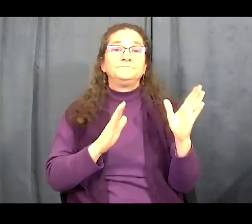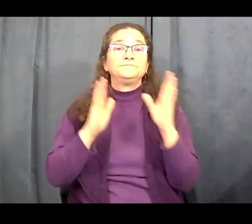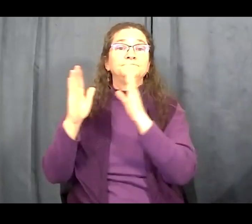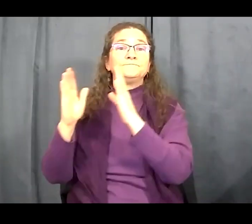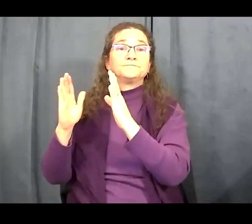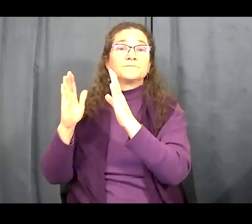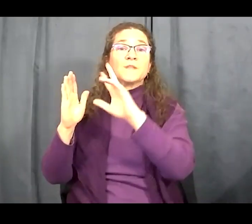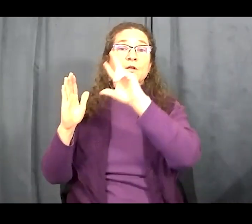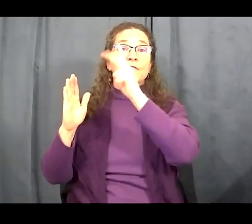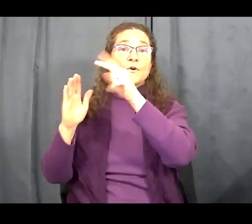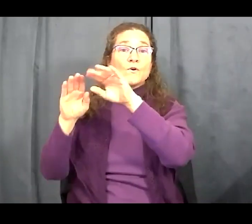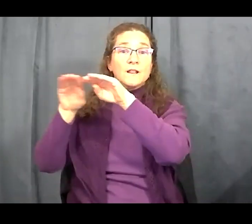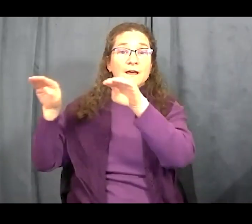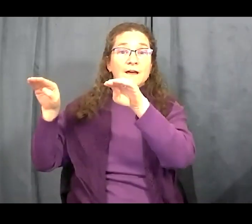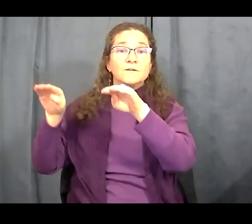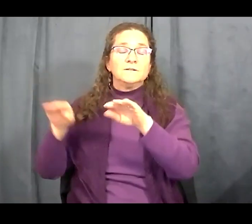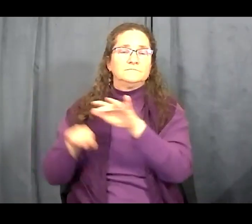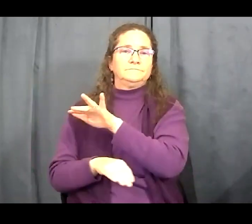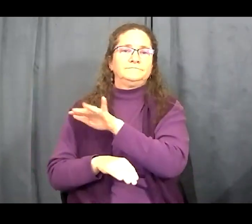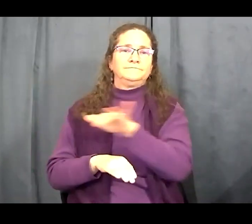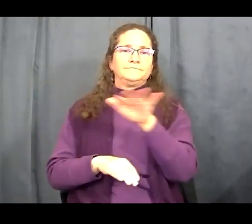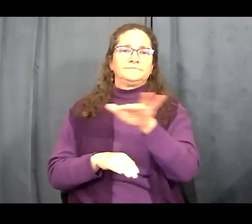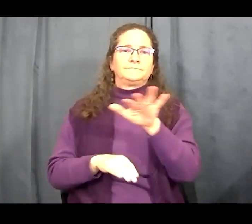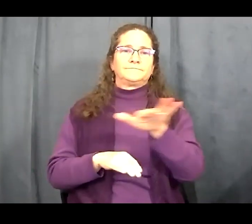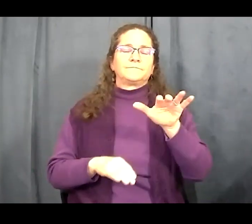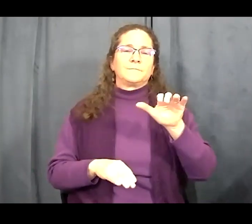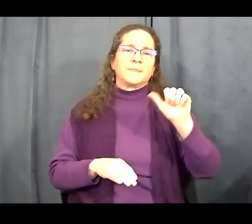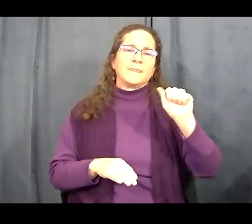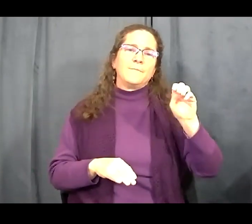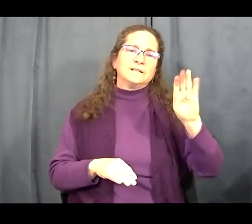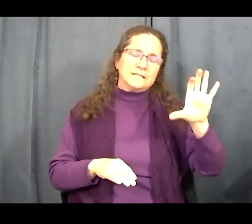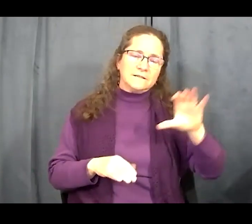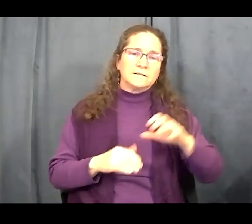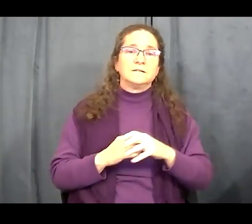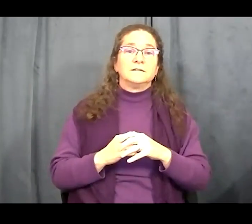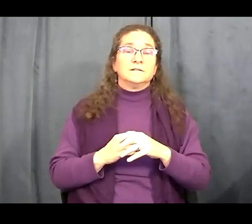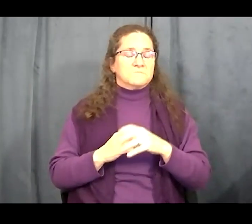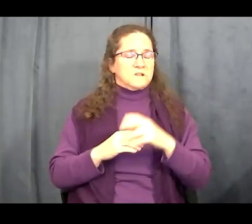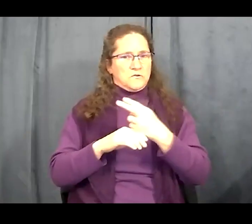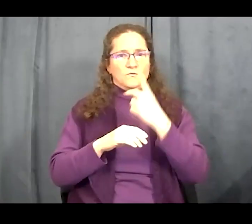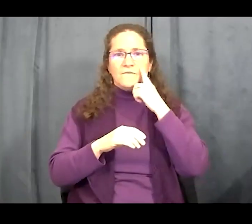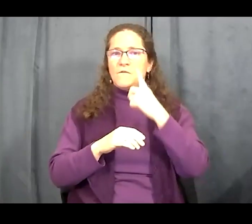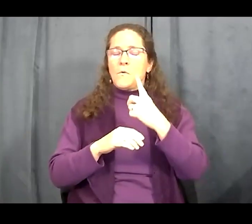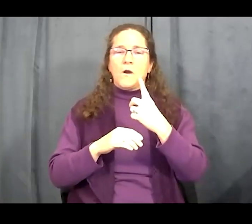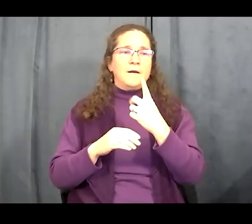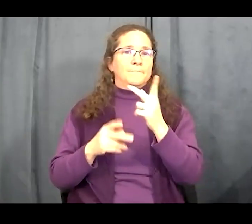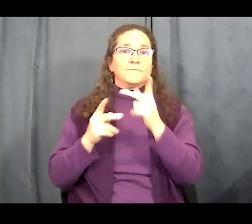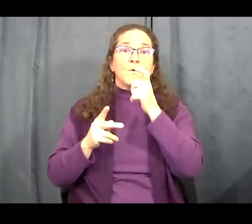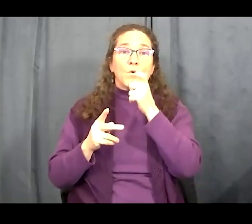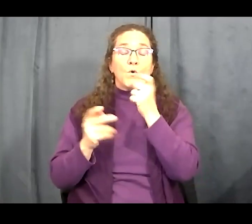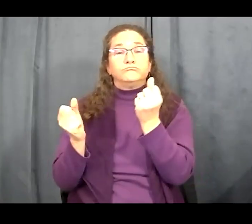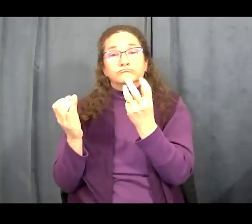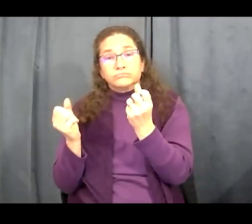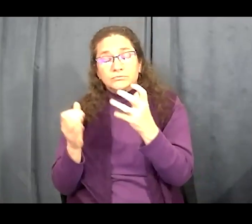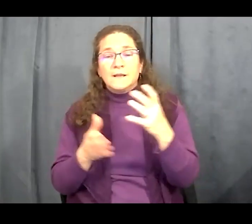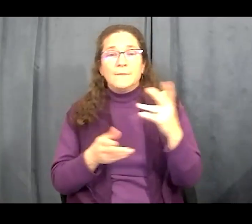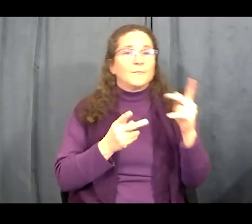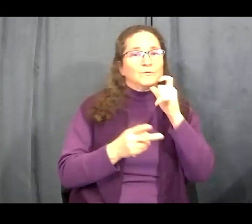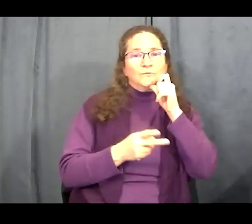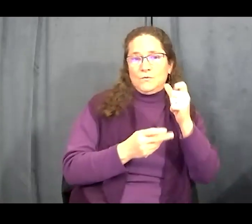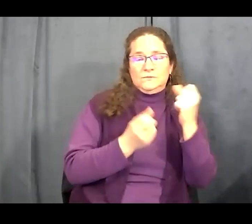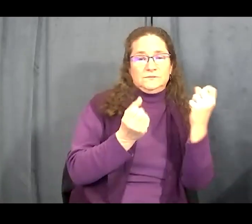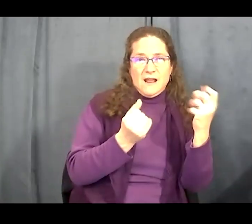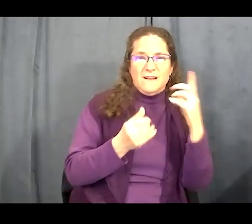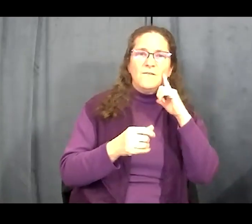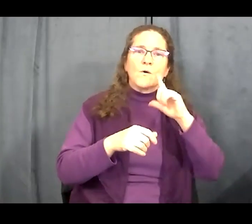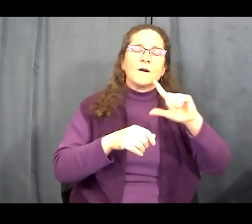be fingerspell and use of manual alphabet. I've used this with signers and non-signers for a tactile way of